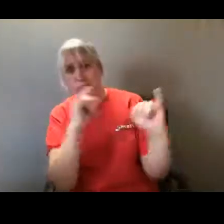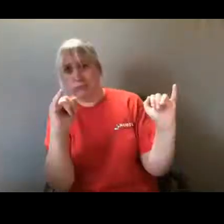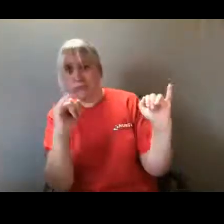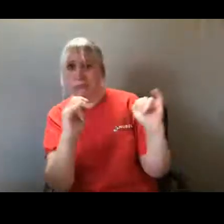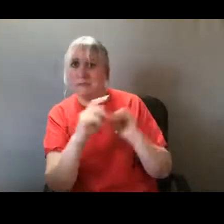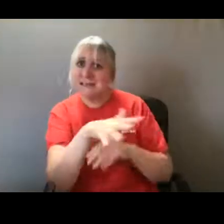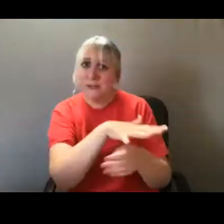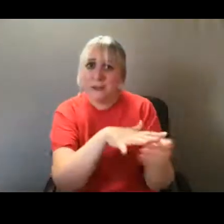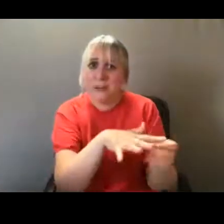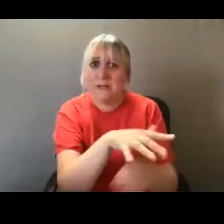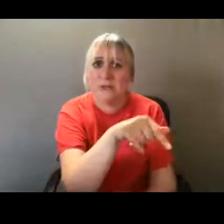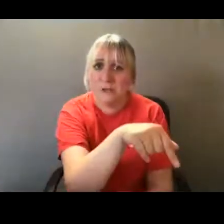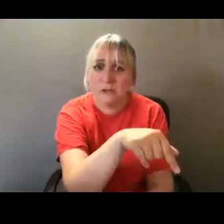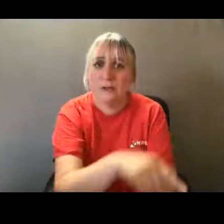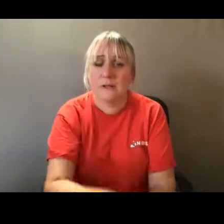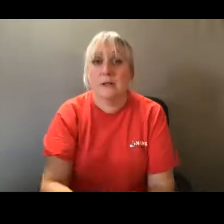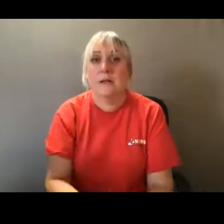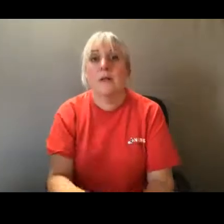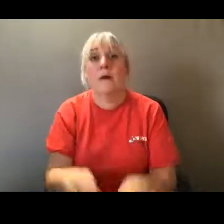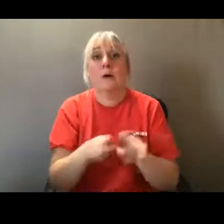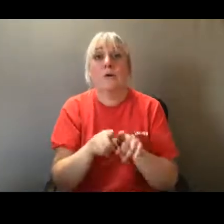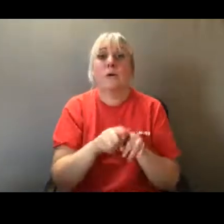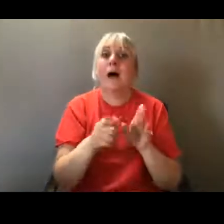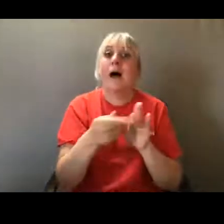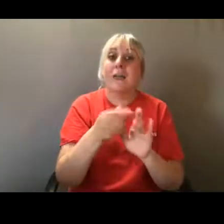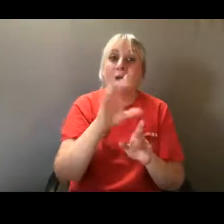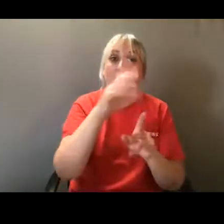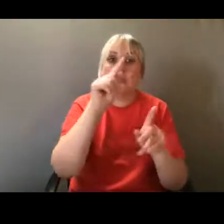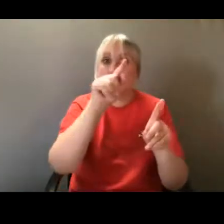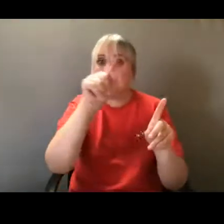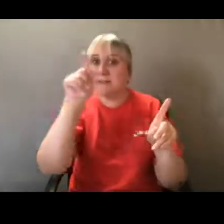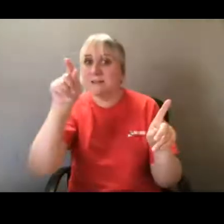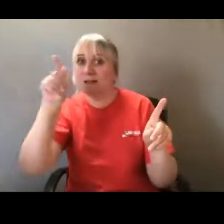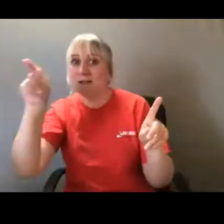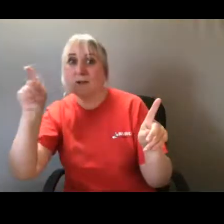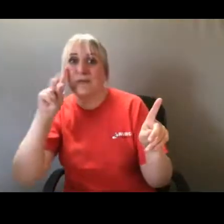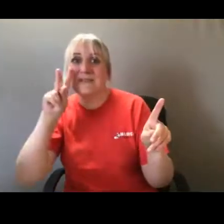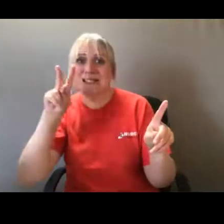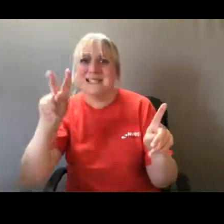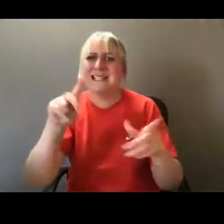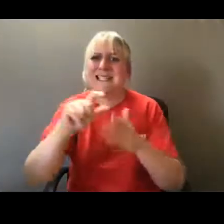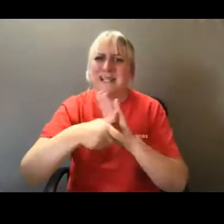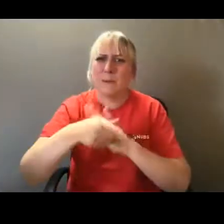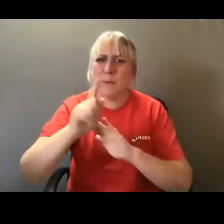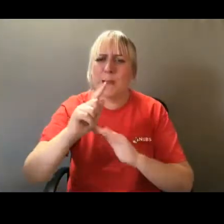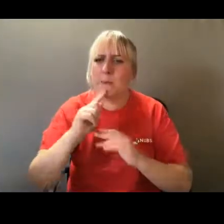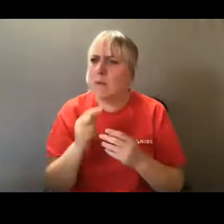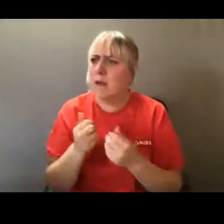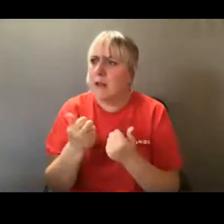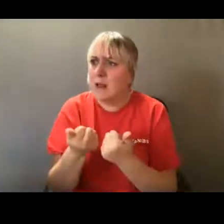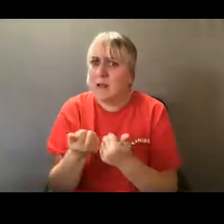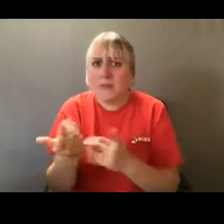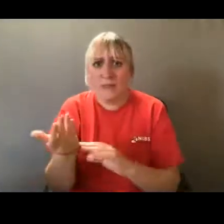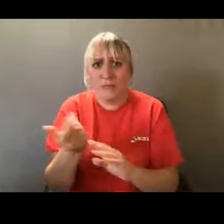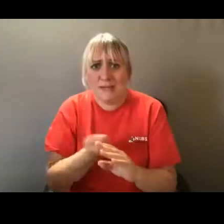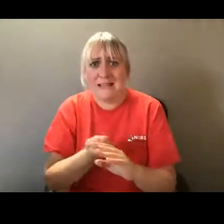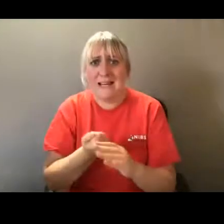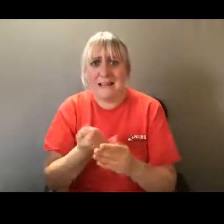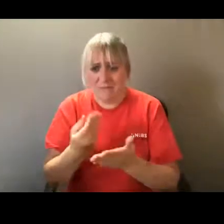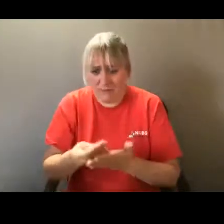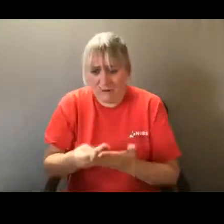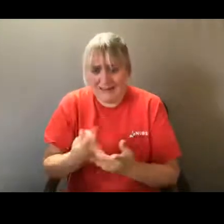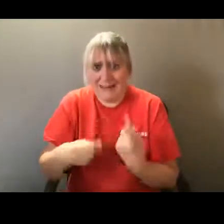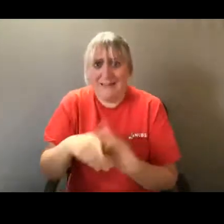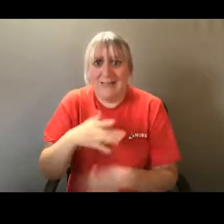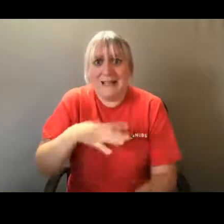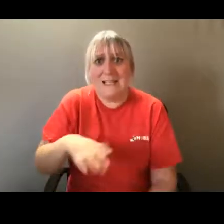situation. But what we also see in some other countries is a situation where disabled people do receive the money they need to live in